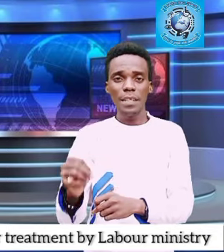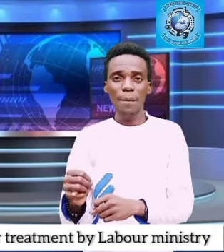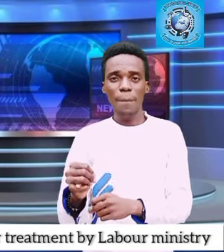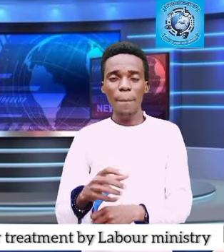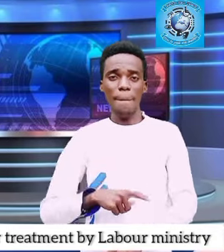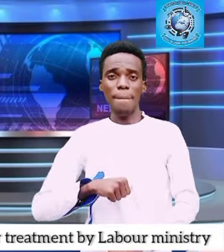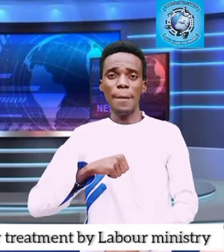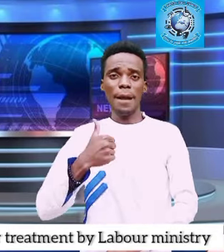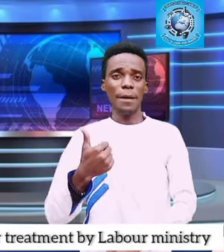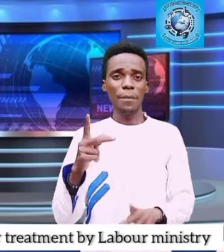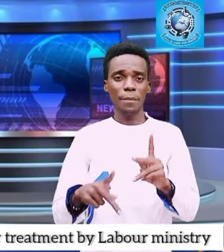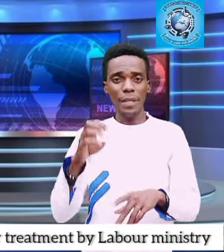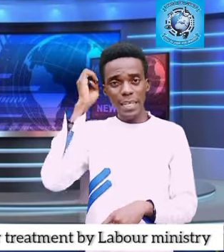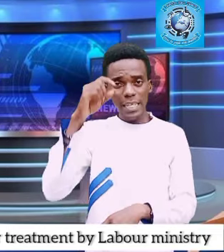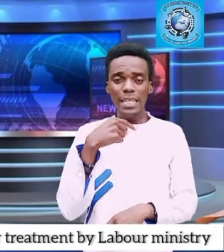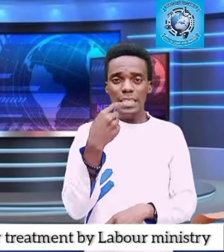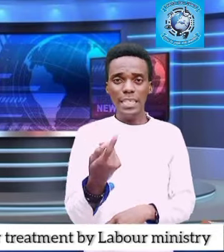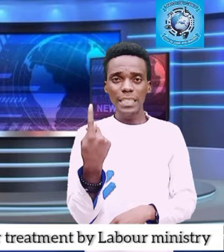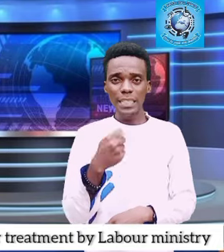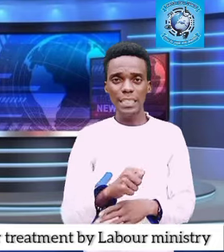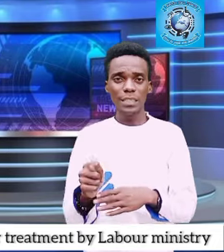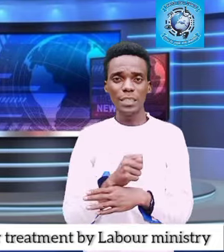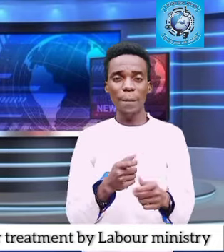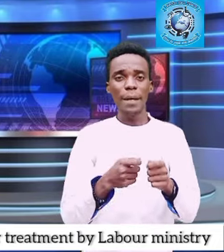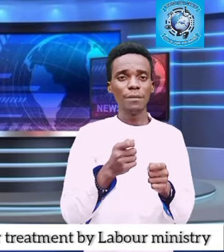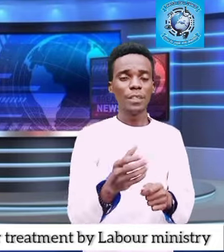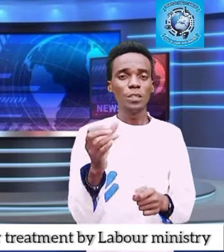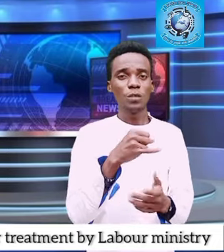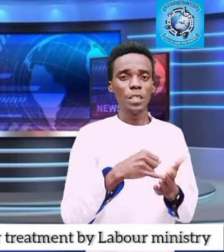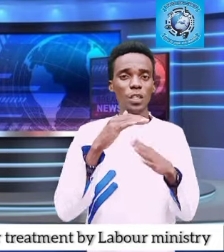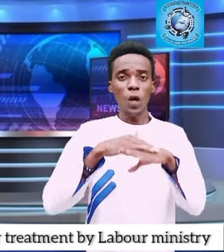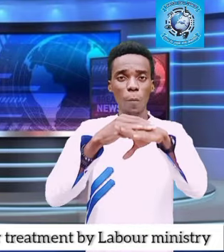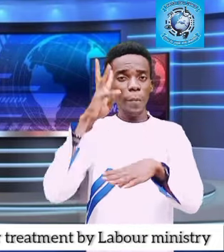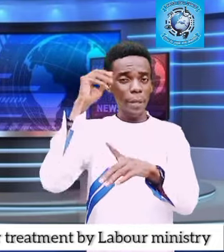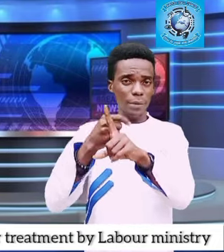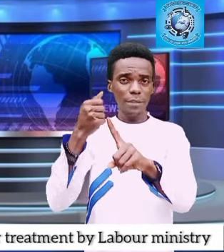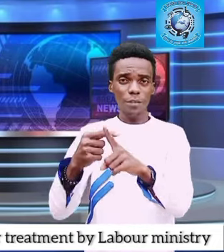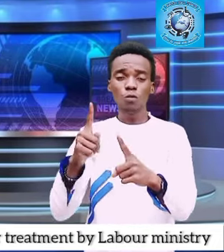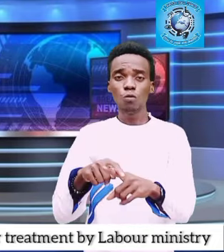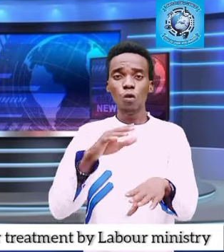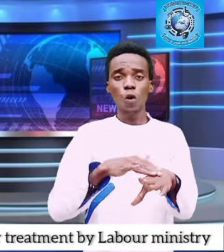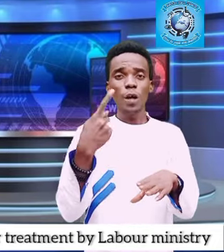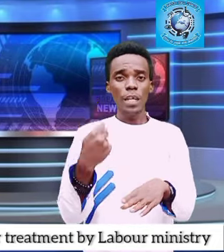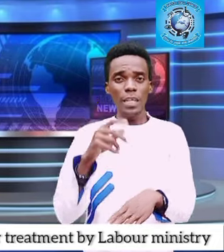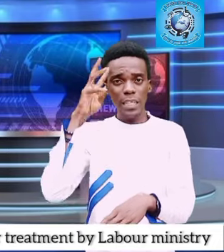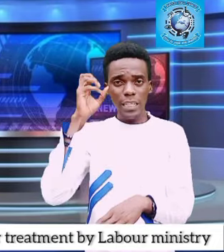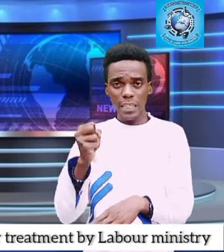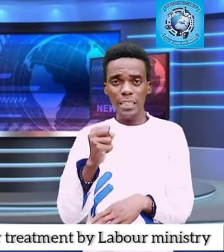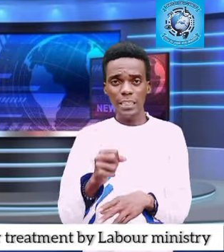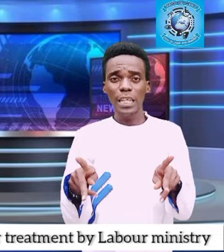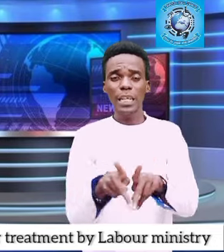He said the training manager took it upon itself to contact its colleague in